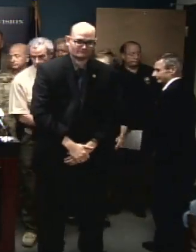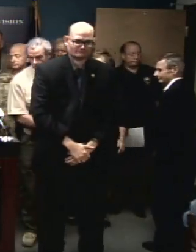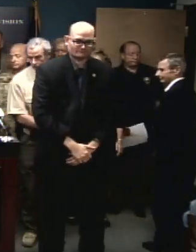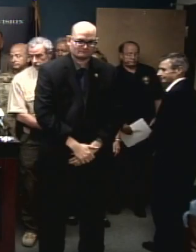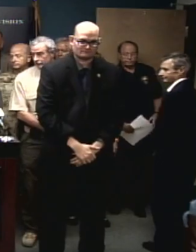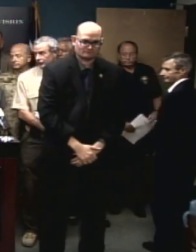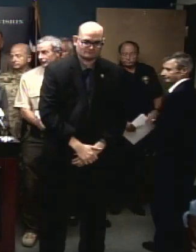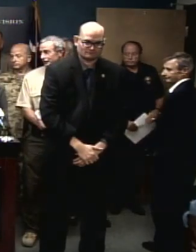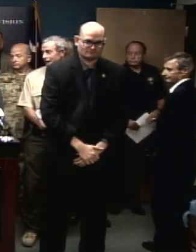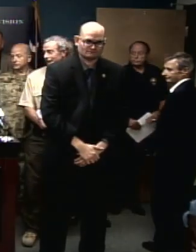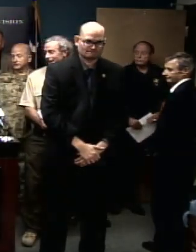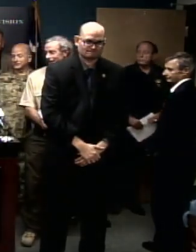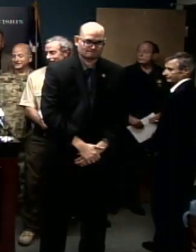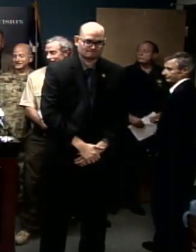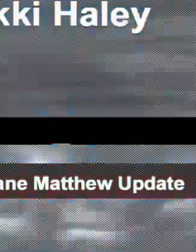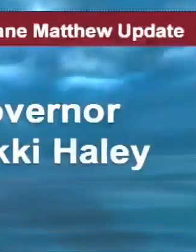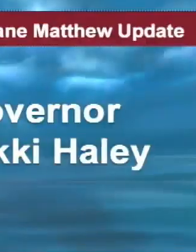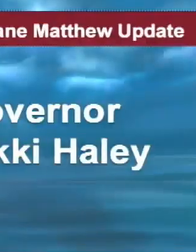Oh.